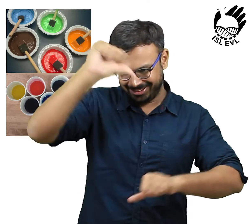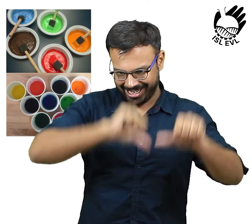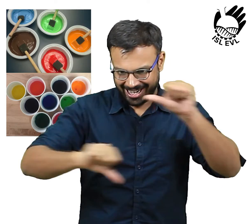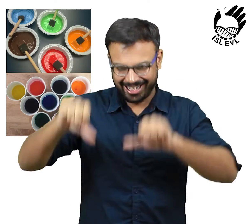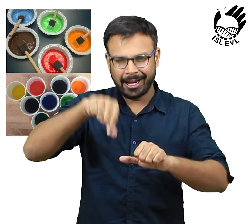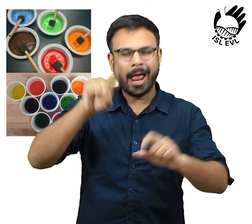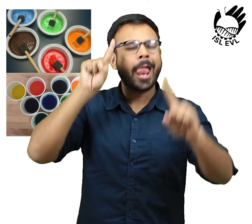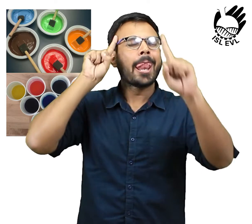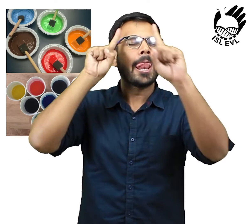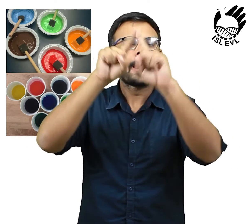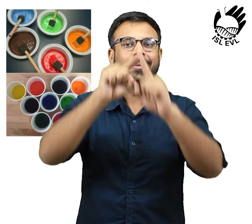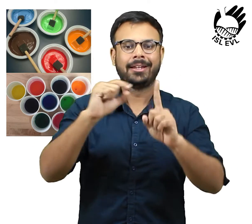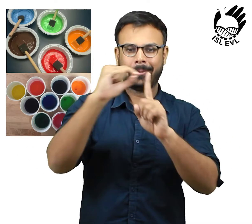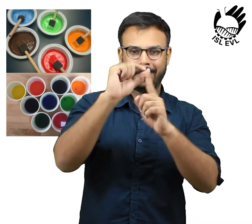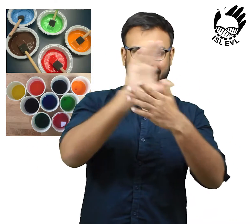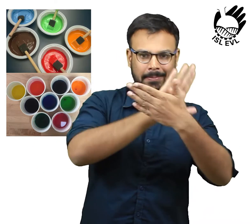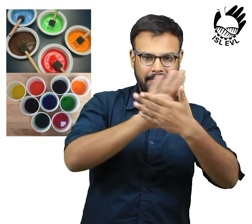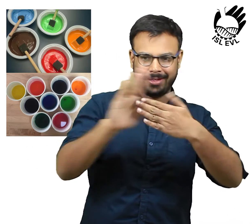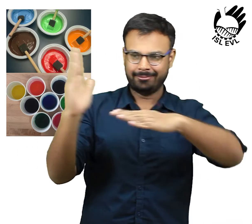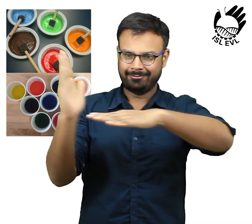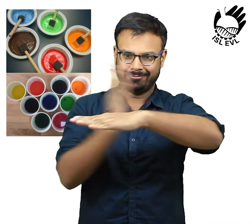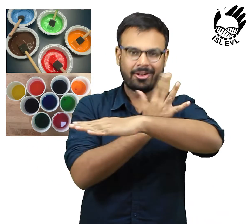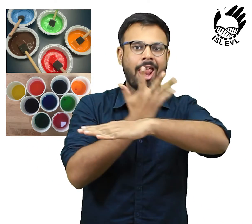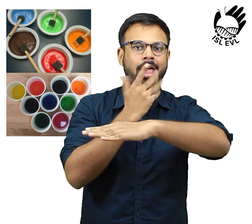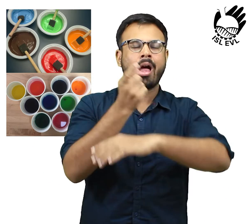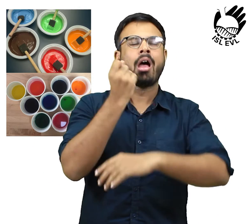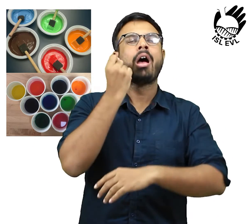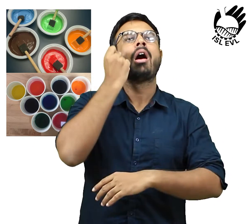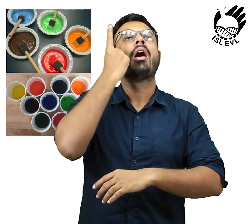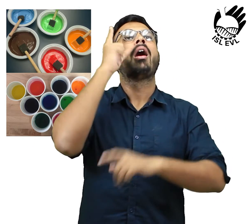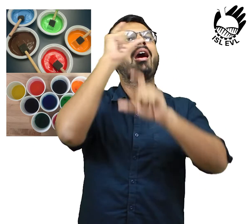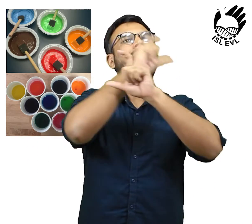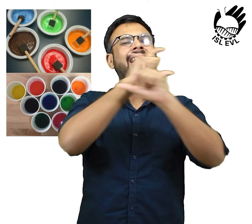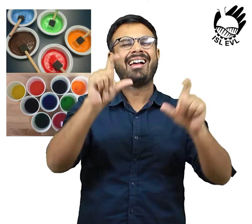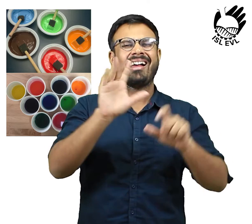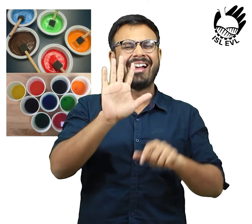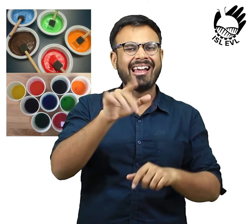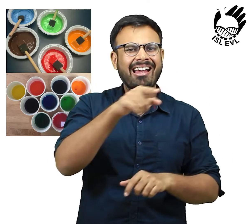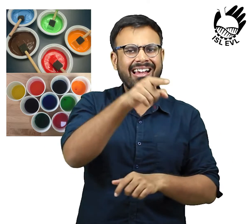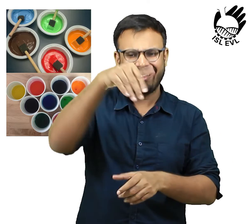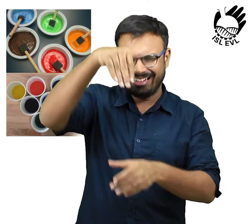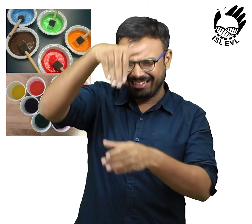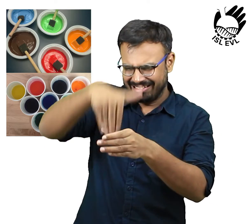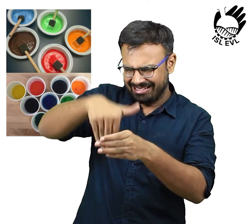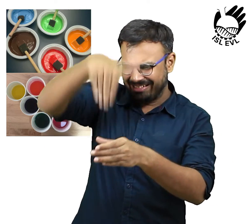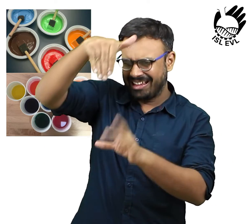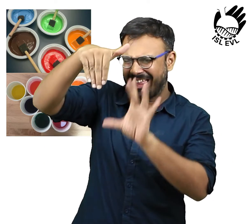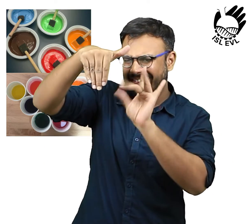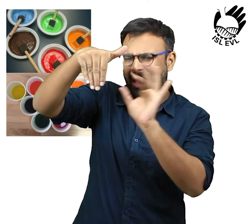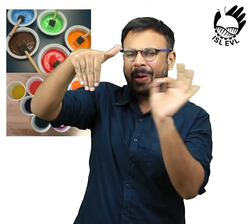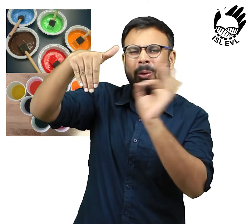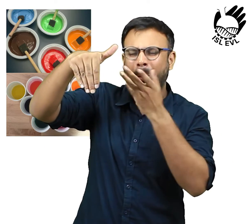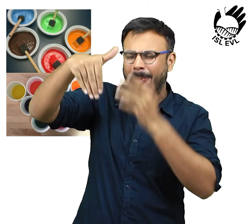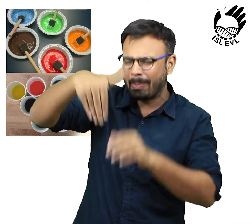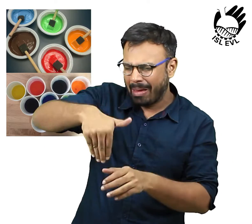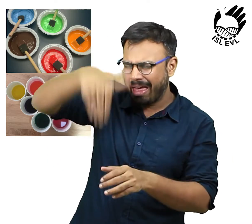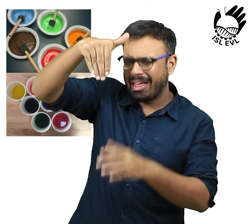By optimizing a reliable recipe, the school can then scale up this experiment to make more of the same paints just in time for the